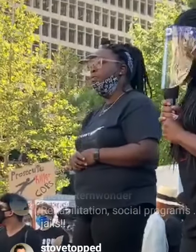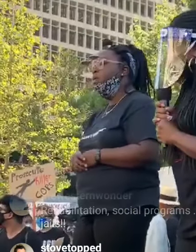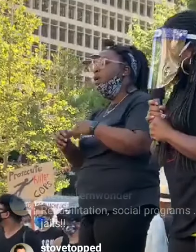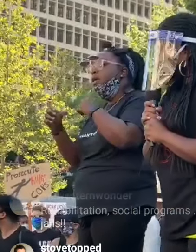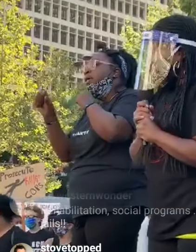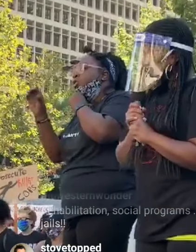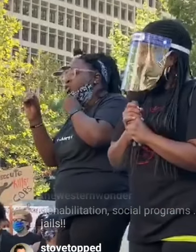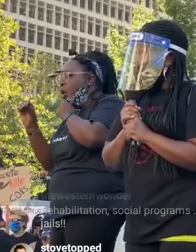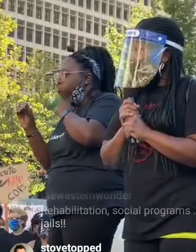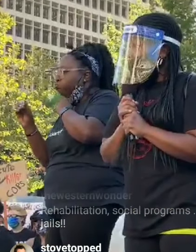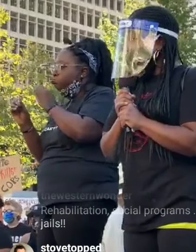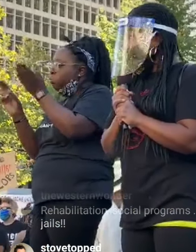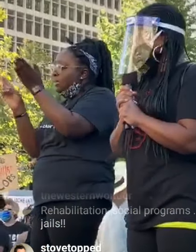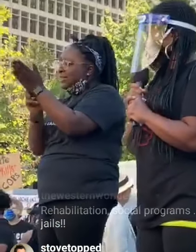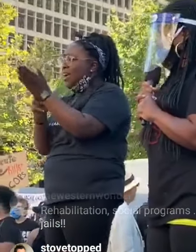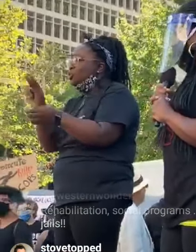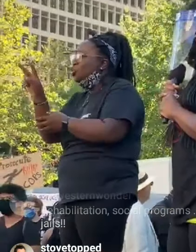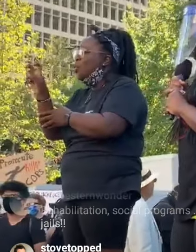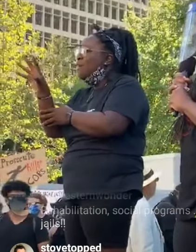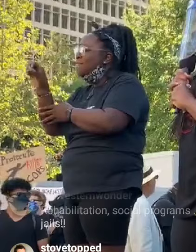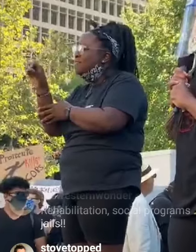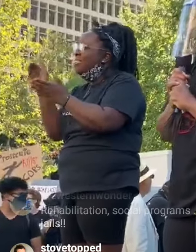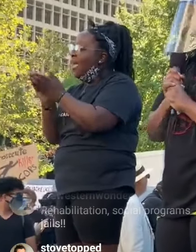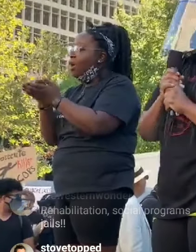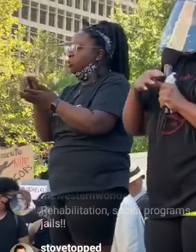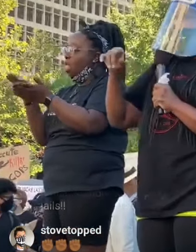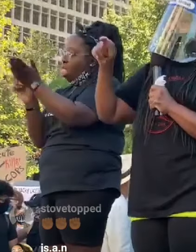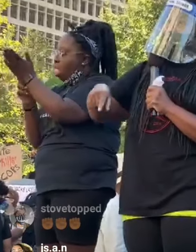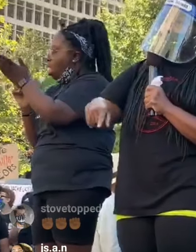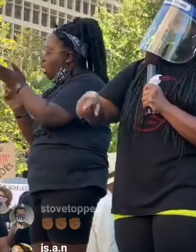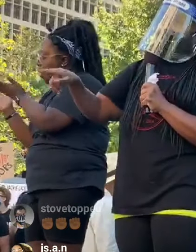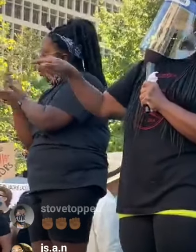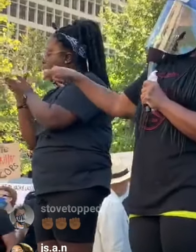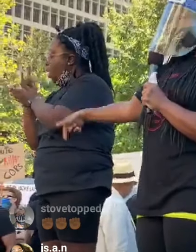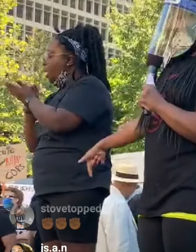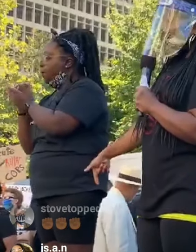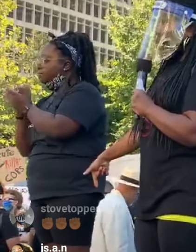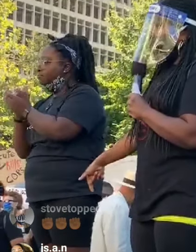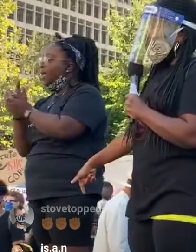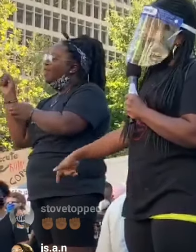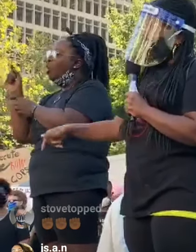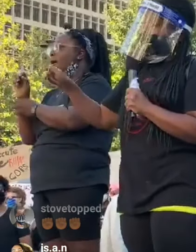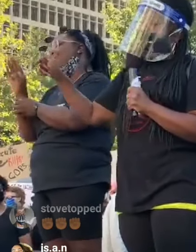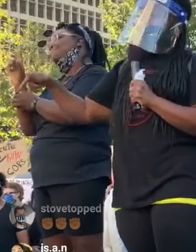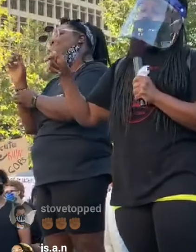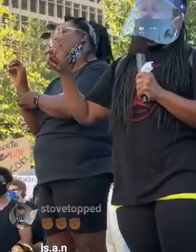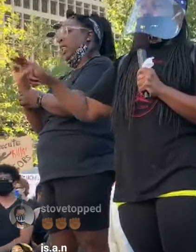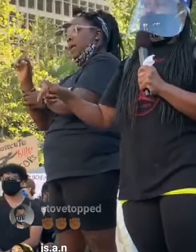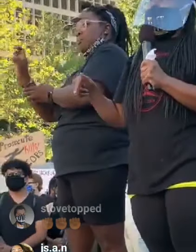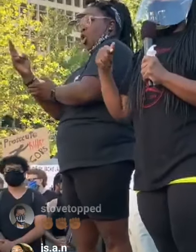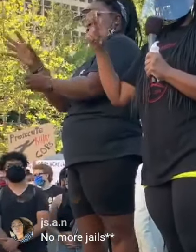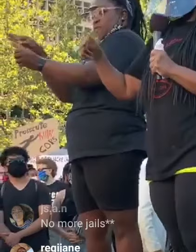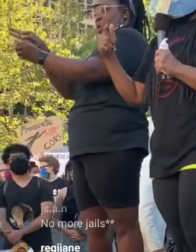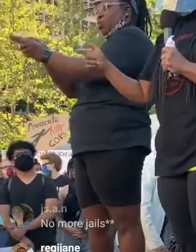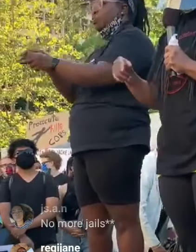So we gathered over 250,000 signatures. We got on the ballot in March. And then